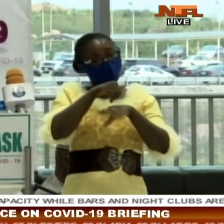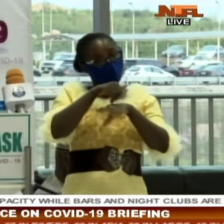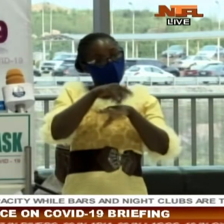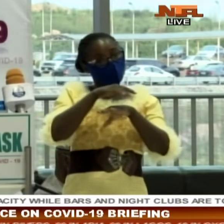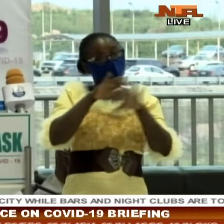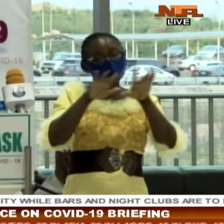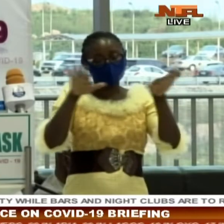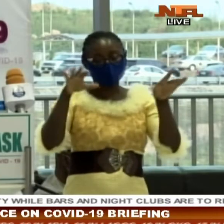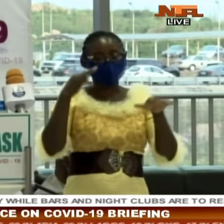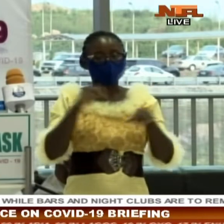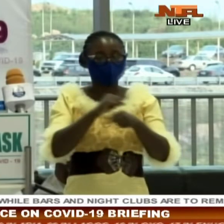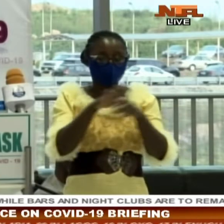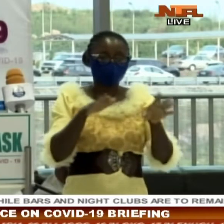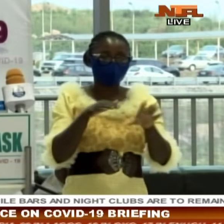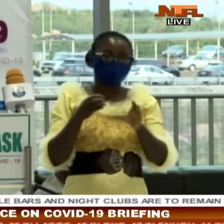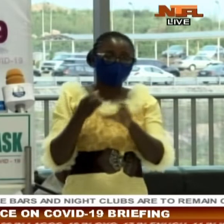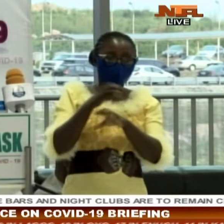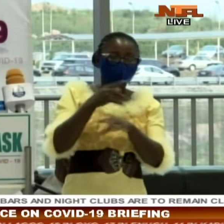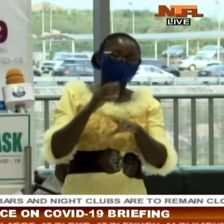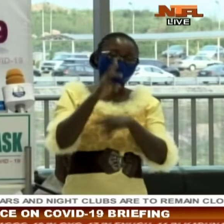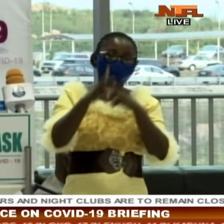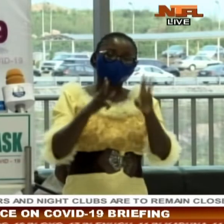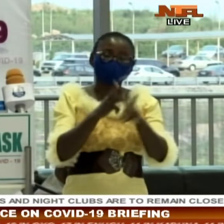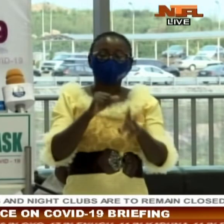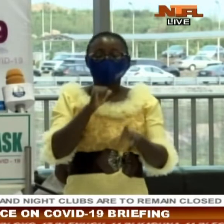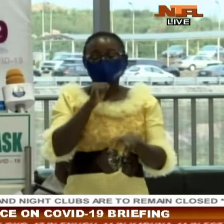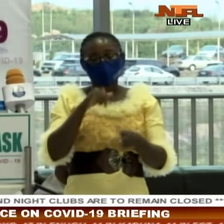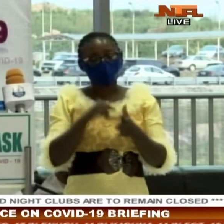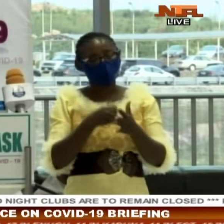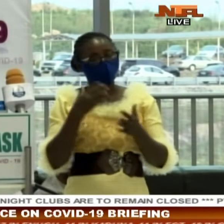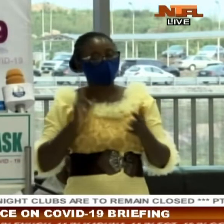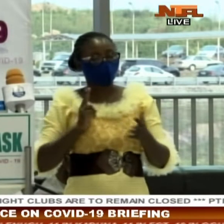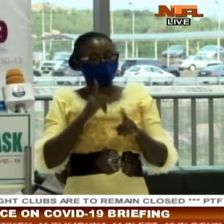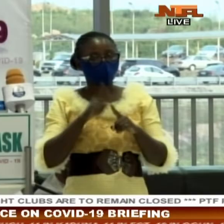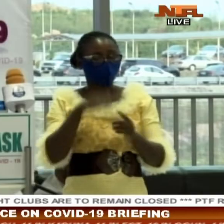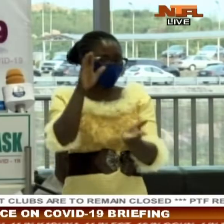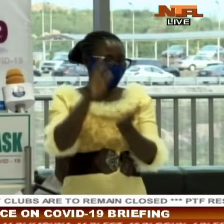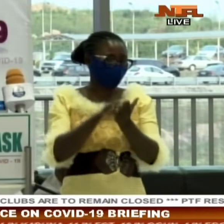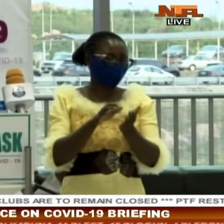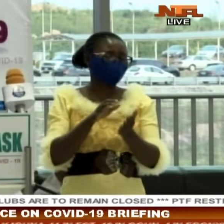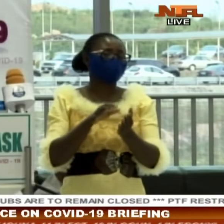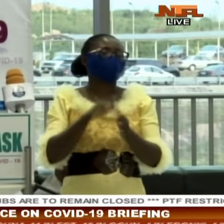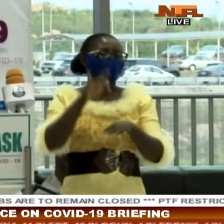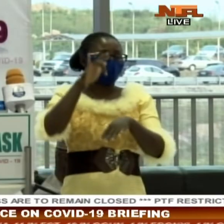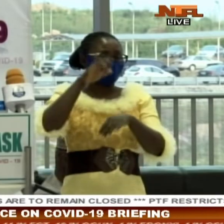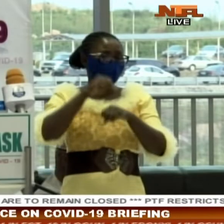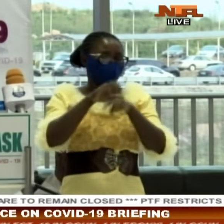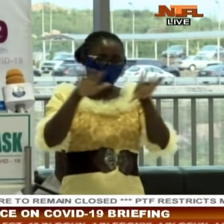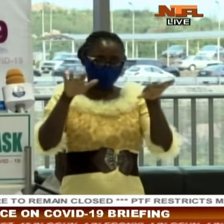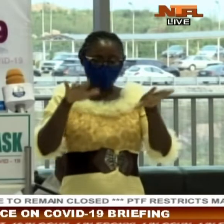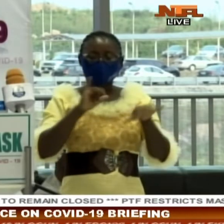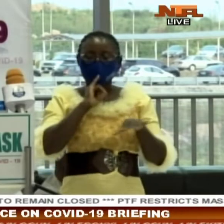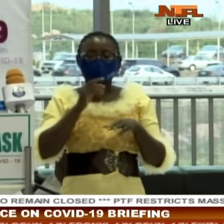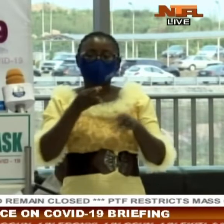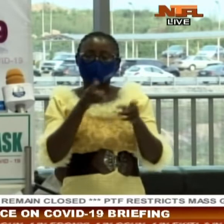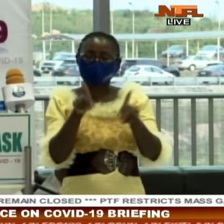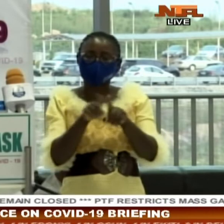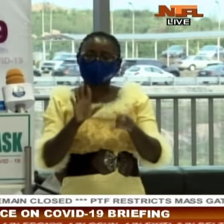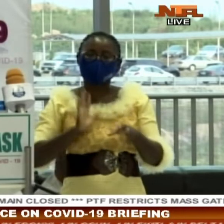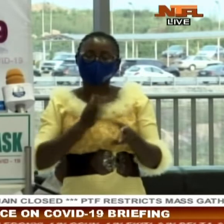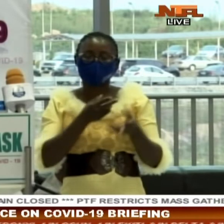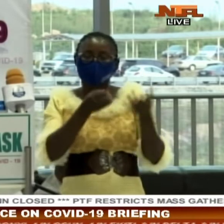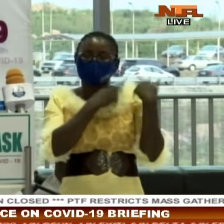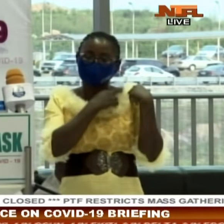the world. Because it's not just us stopping the importation of COVID, it's also our responsibility to make sure that we